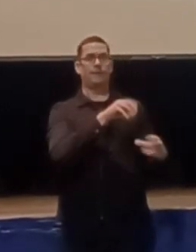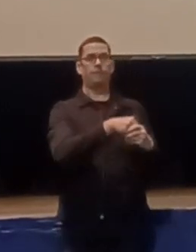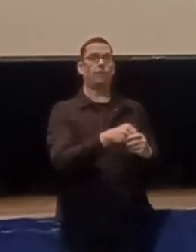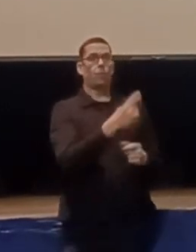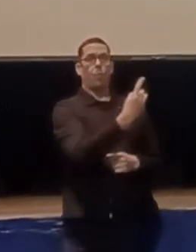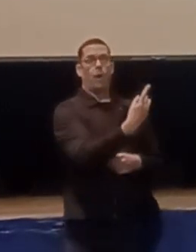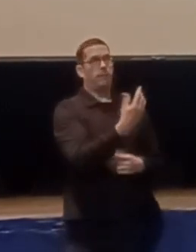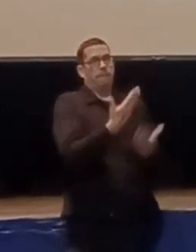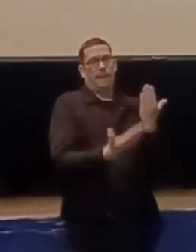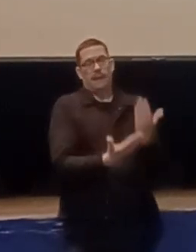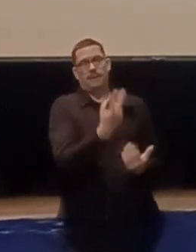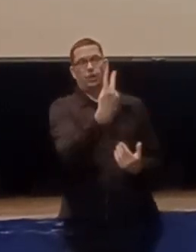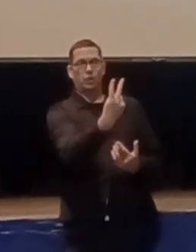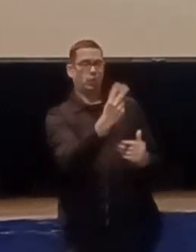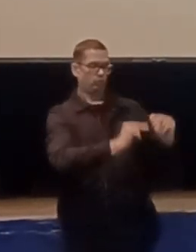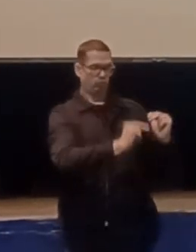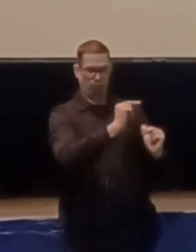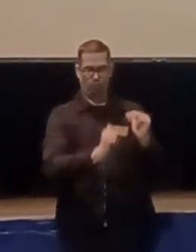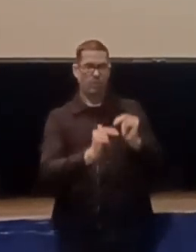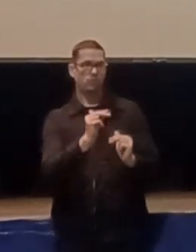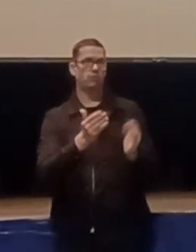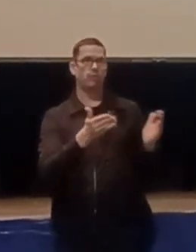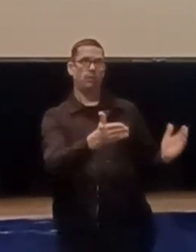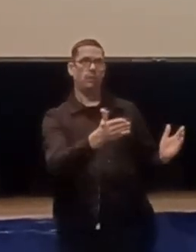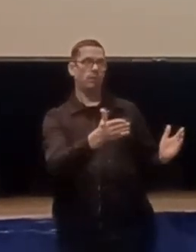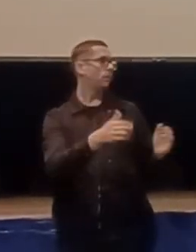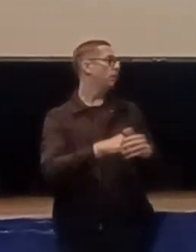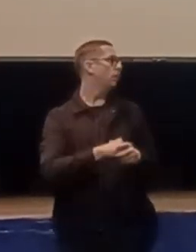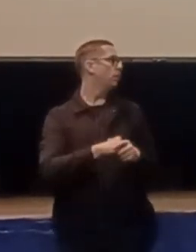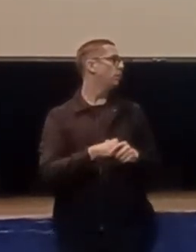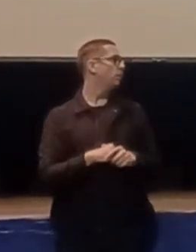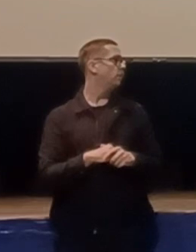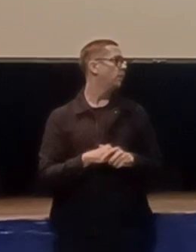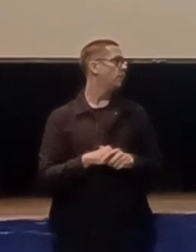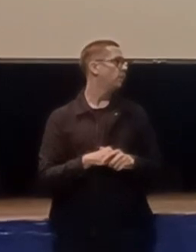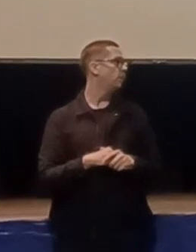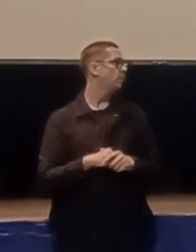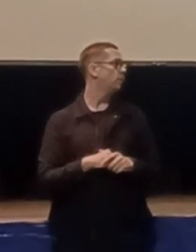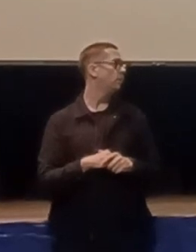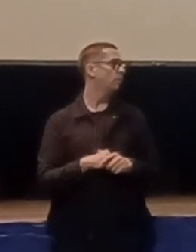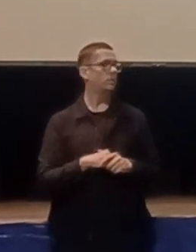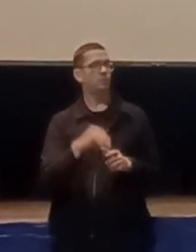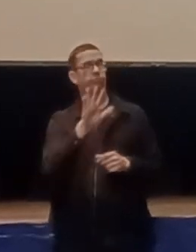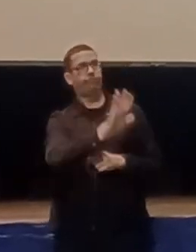two structures that are approximate to where